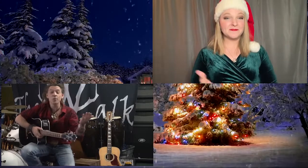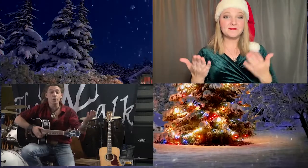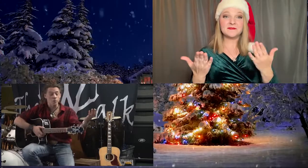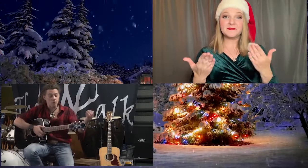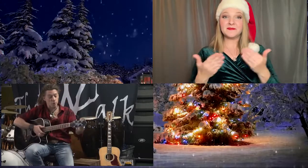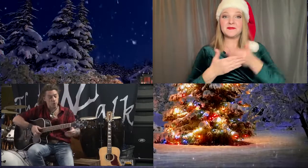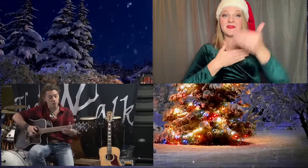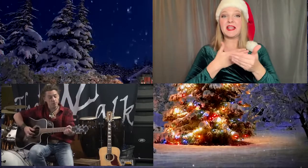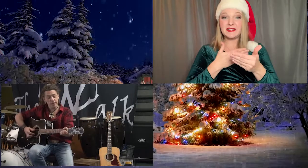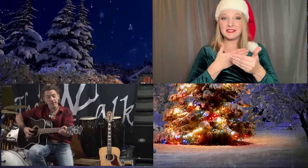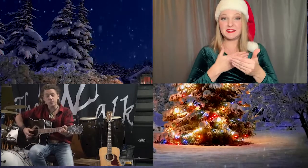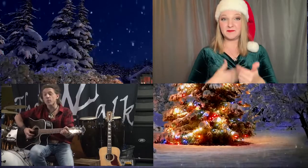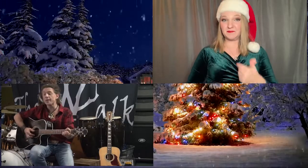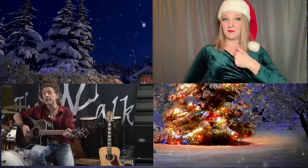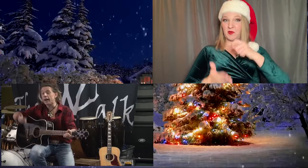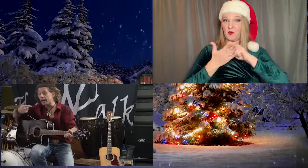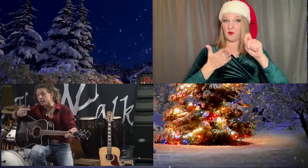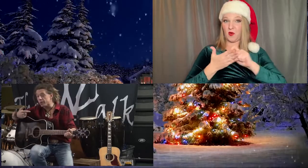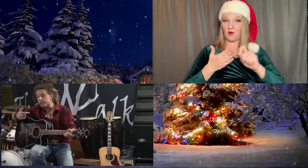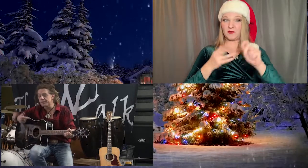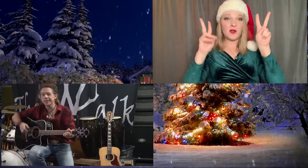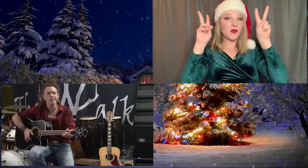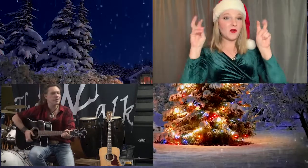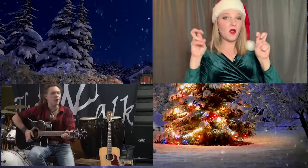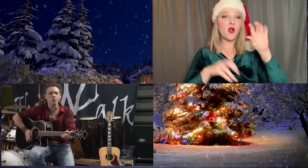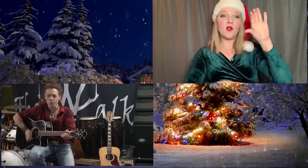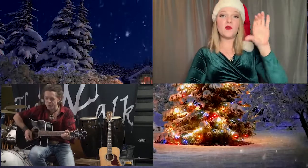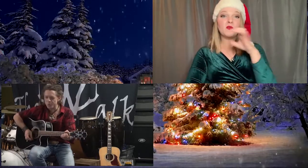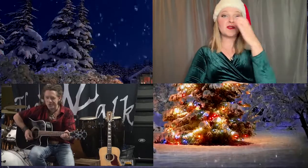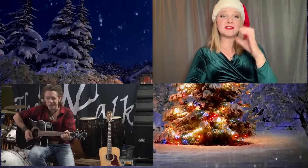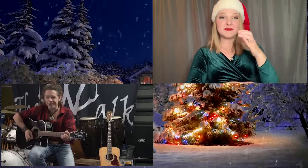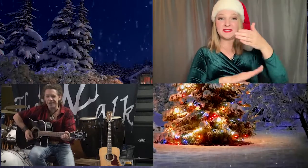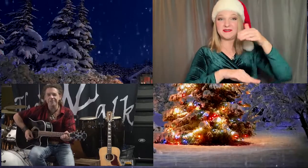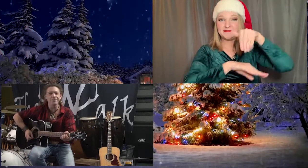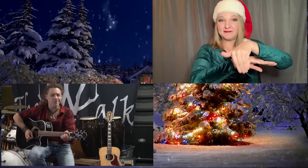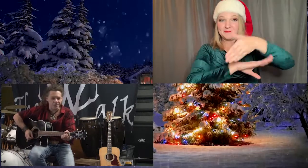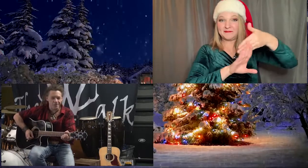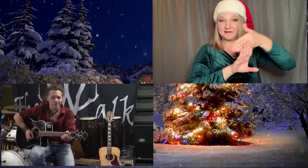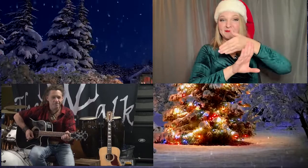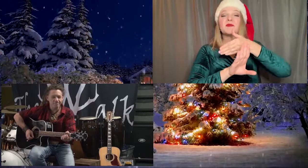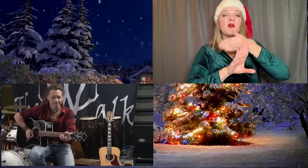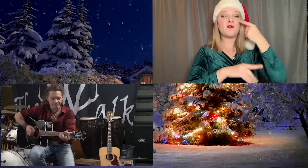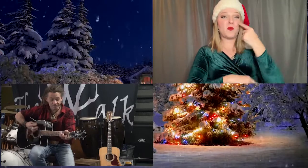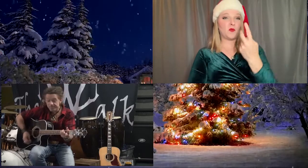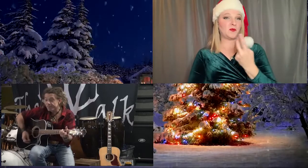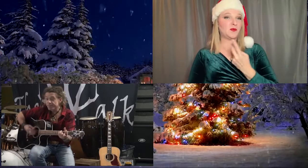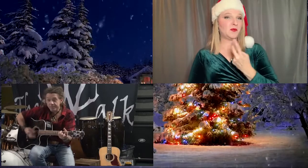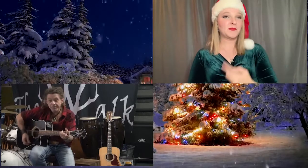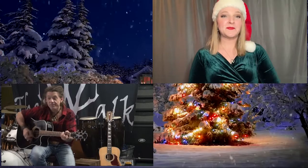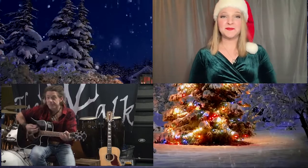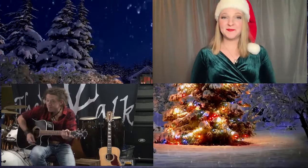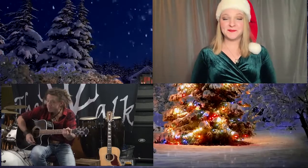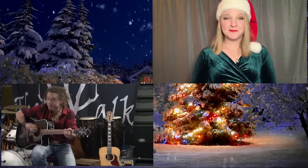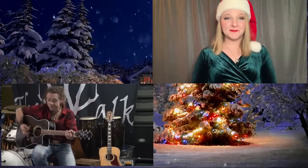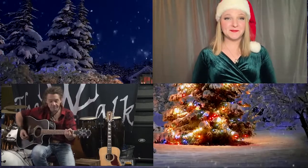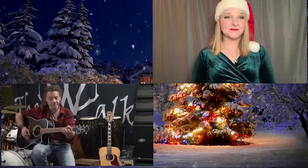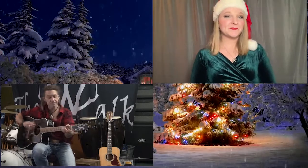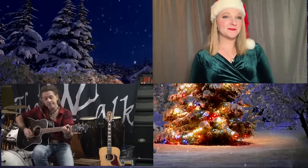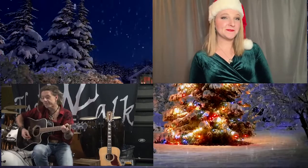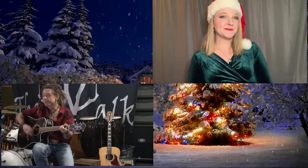Okay, here's another one for you. This one here I wrote. It's called Christmas Eve for Two.